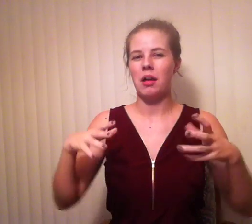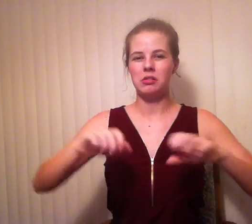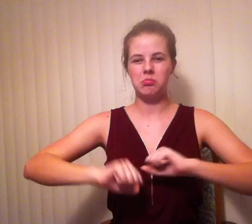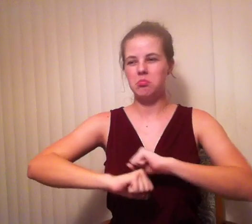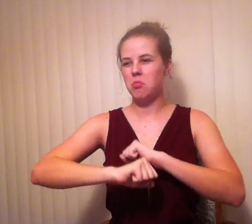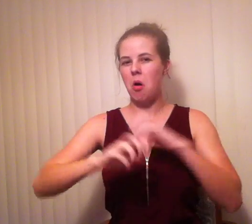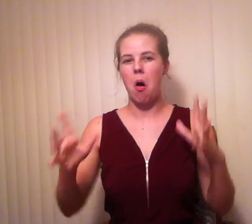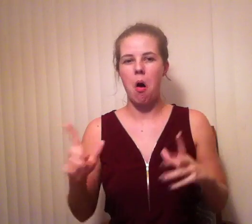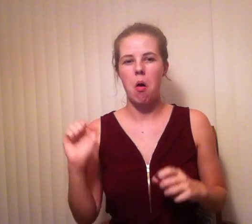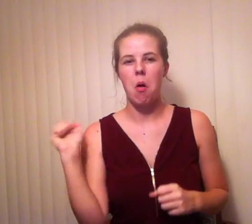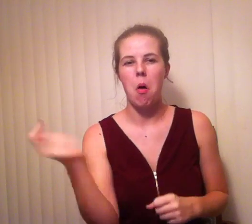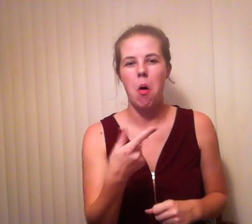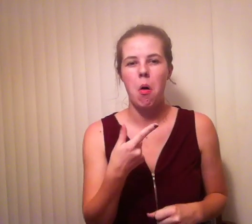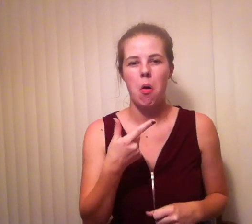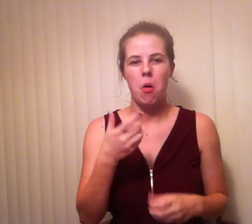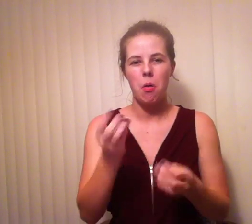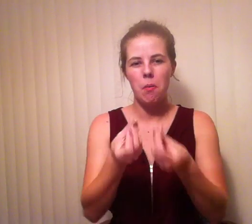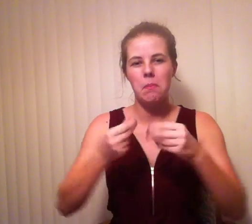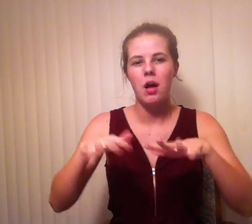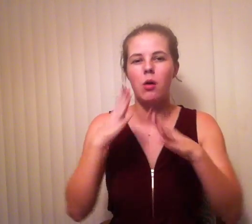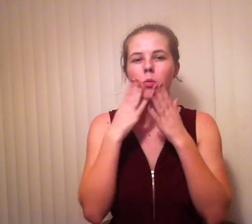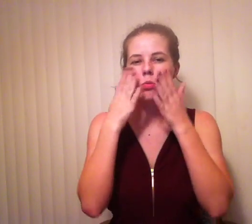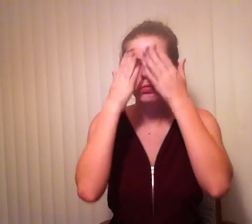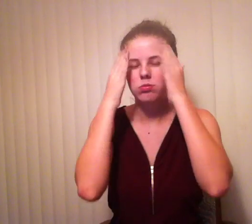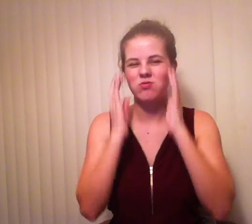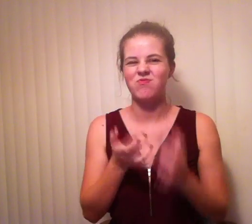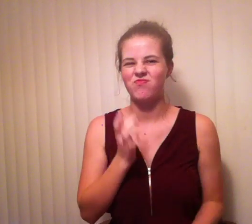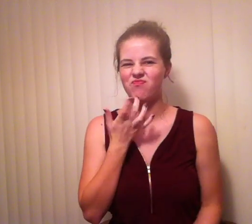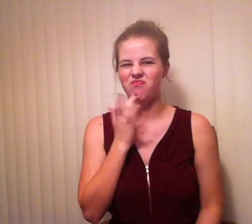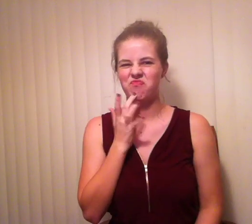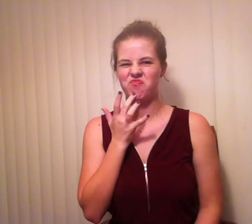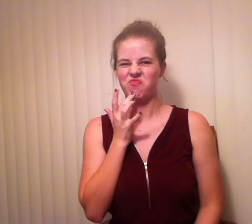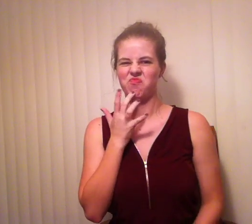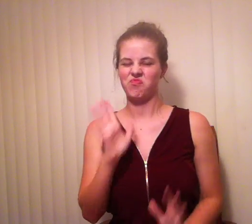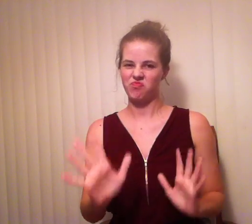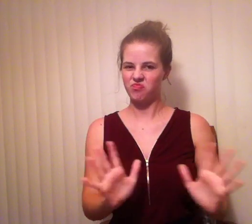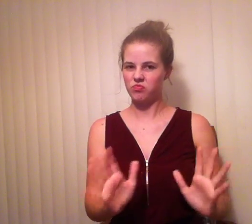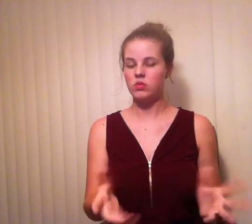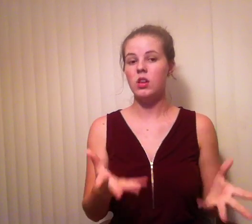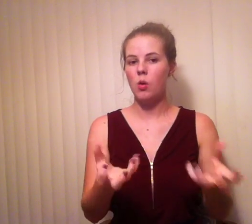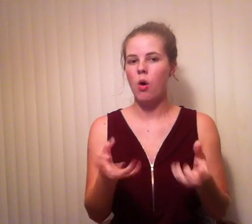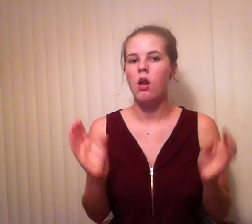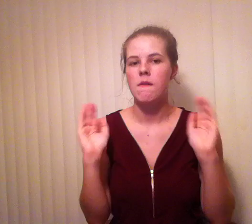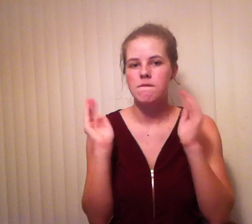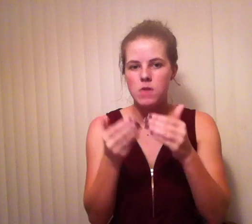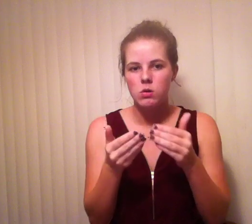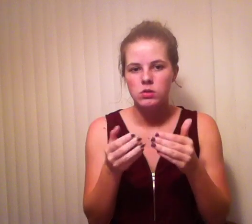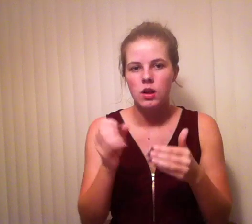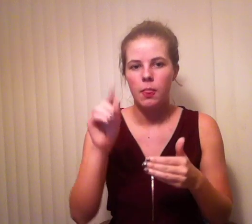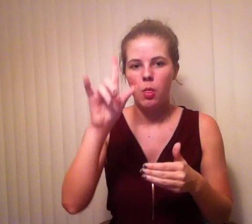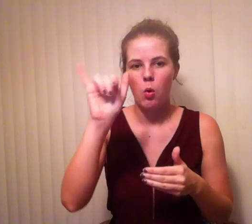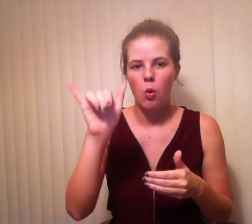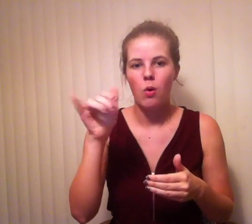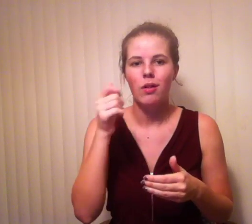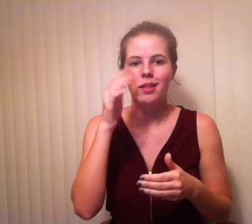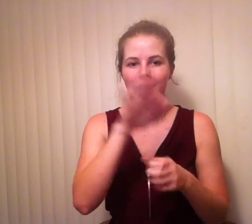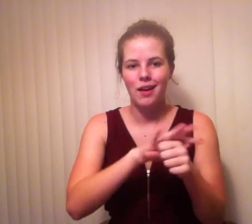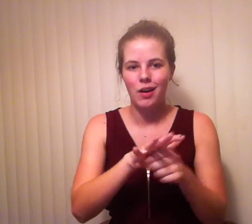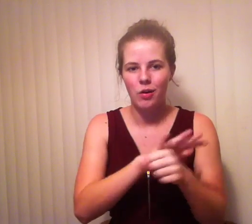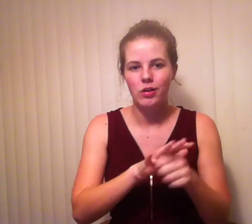don't know, powdery and gross and cakey. It's just going to look too much. So I just want to focus it on the areas that I actually need it and apply a really, really light layer. Now